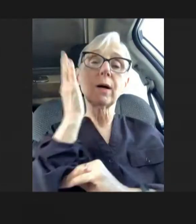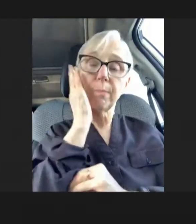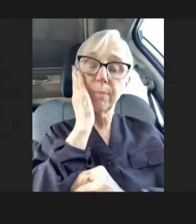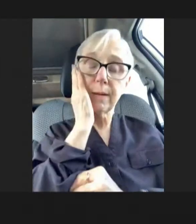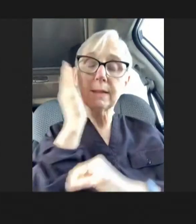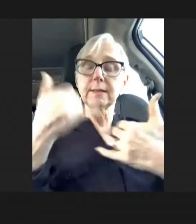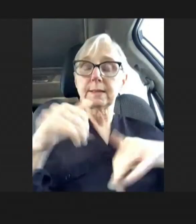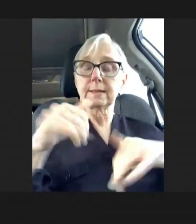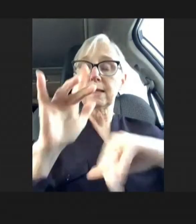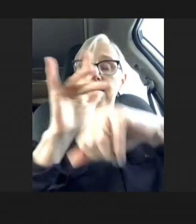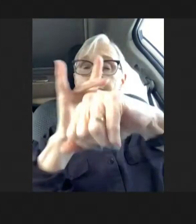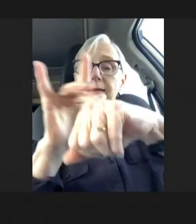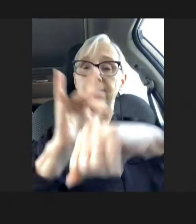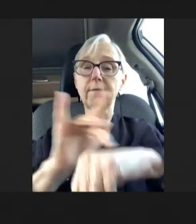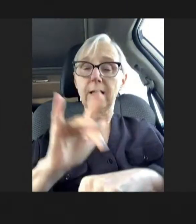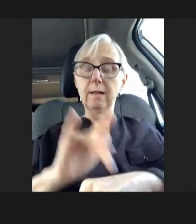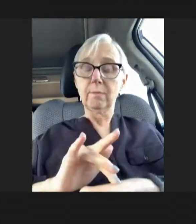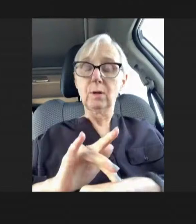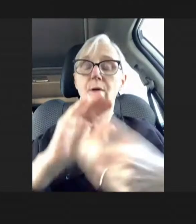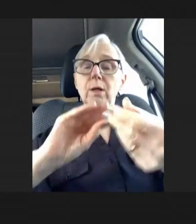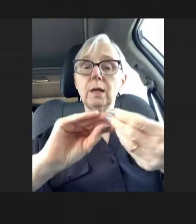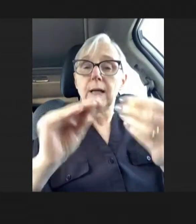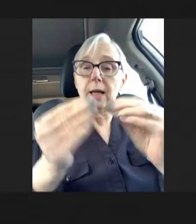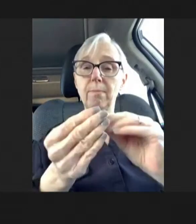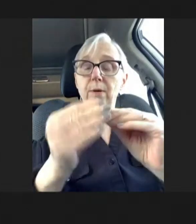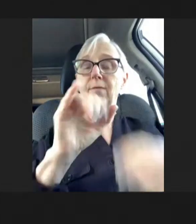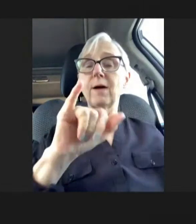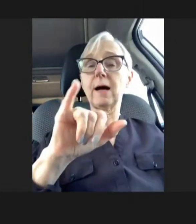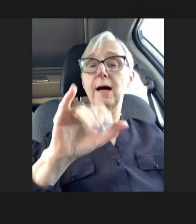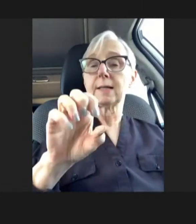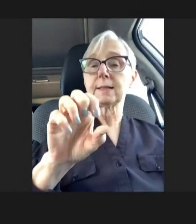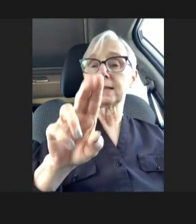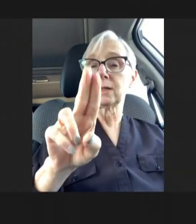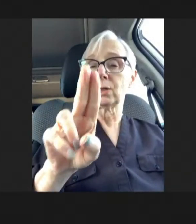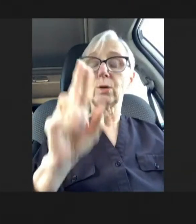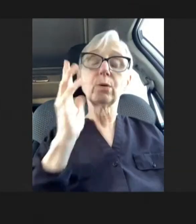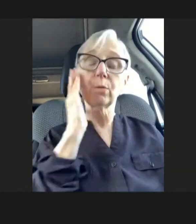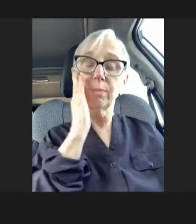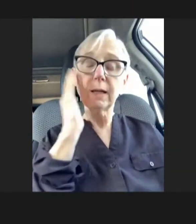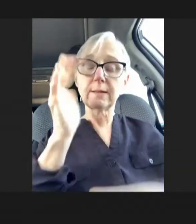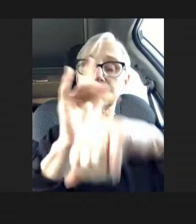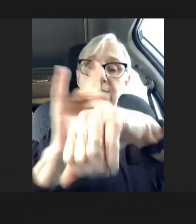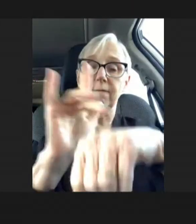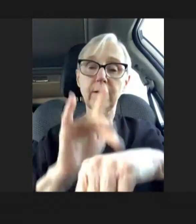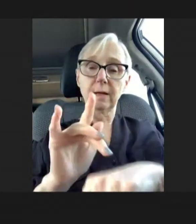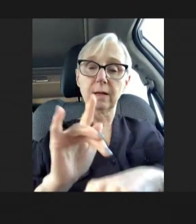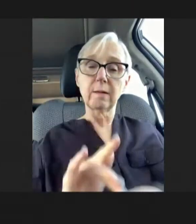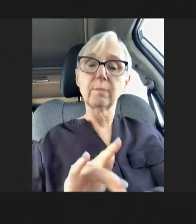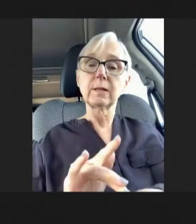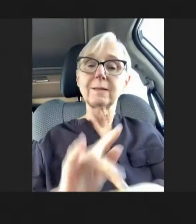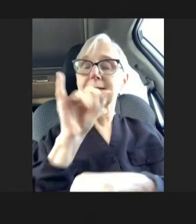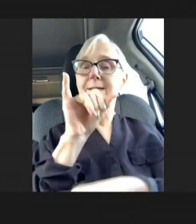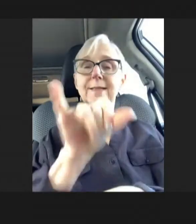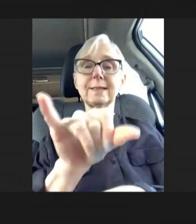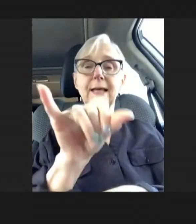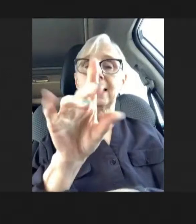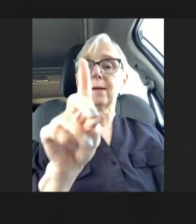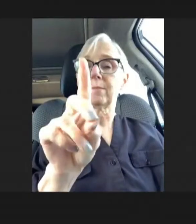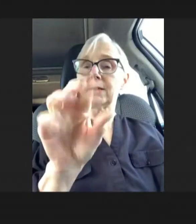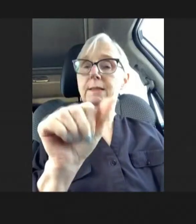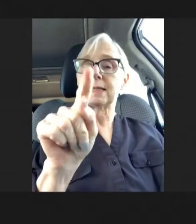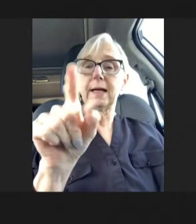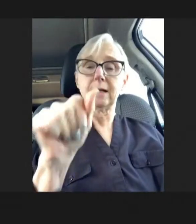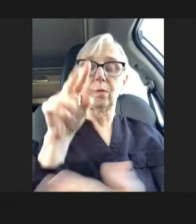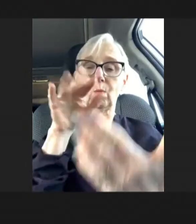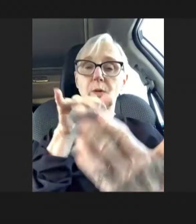and the number of ICU beds available in the state. And Director Bookman shared some of that data during the presentation today. So that's the same data that we are looking at right now